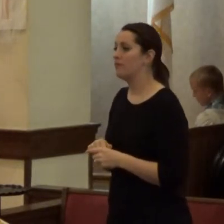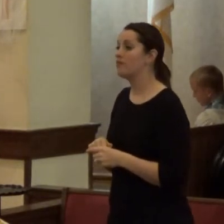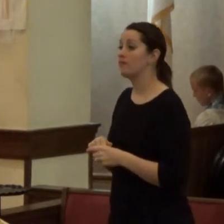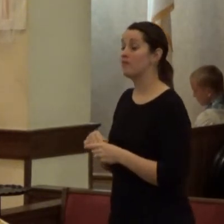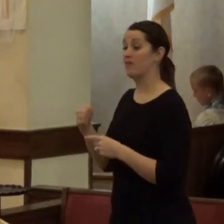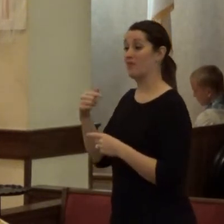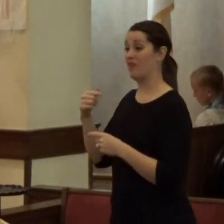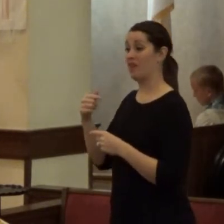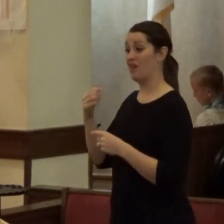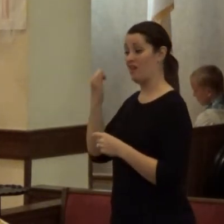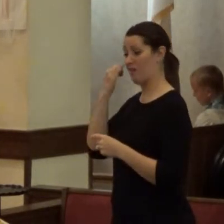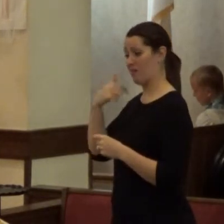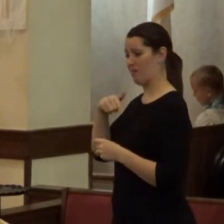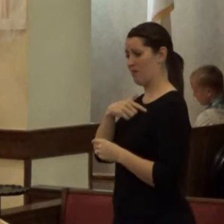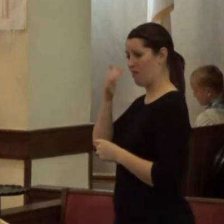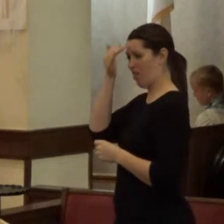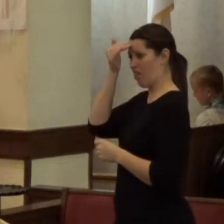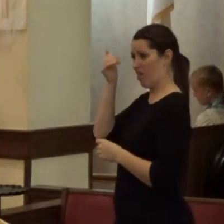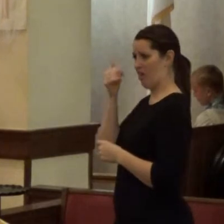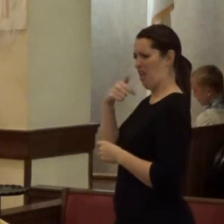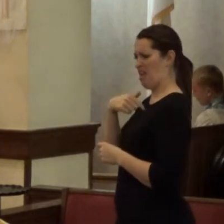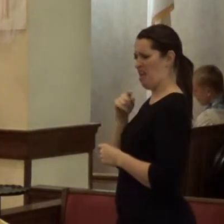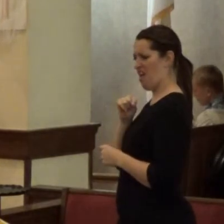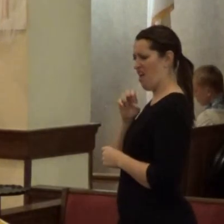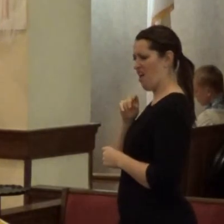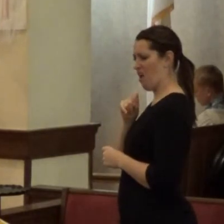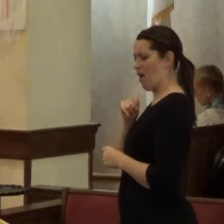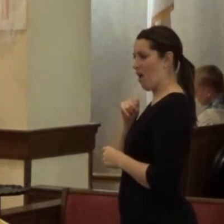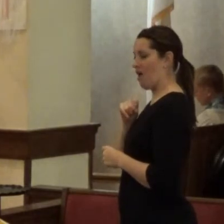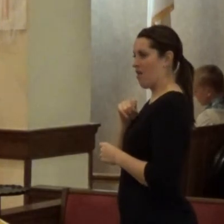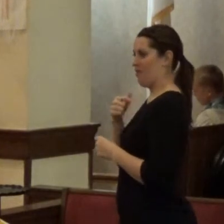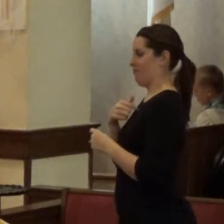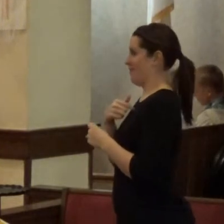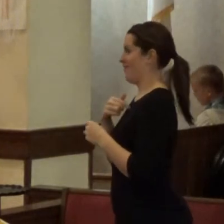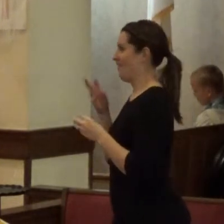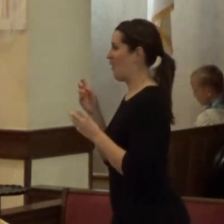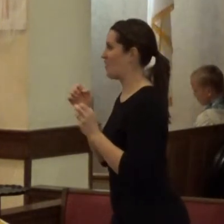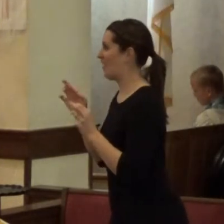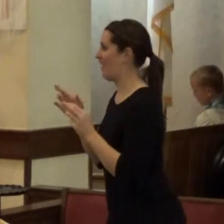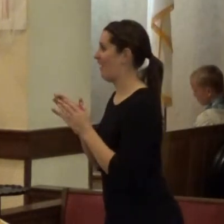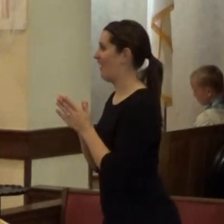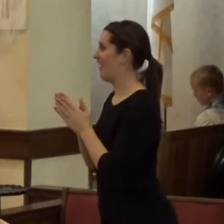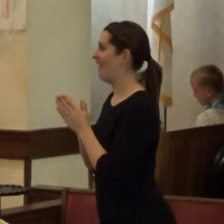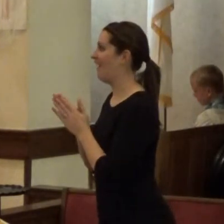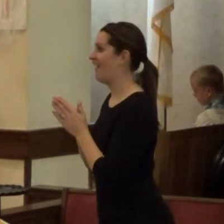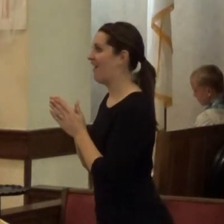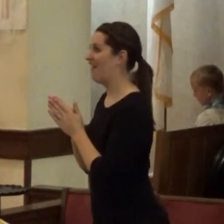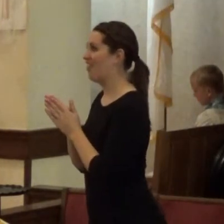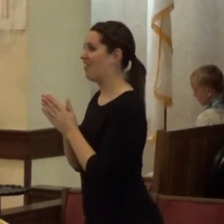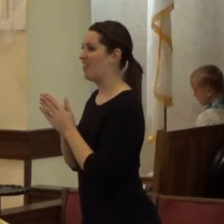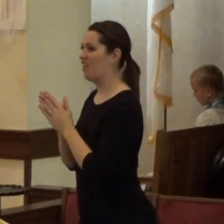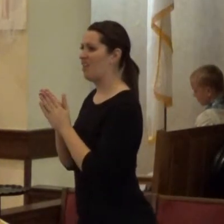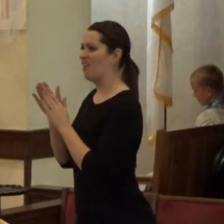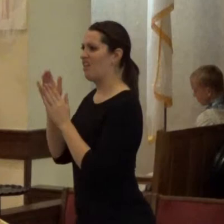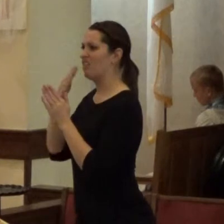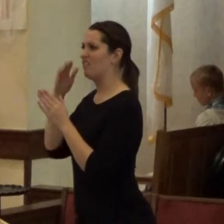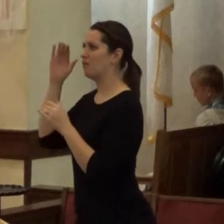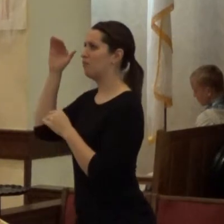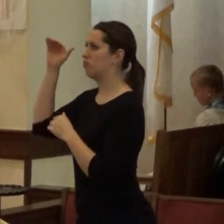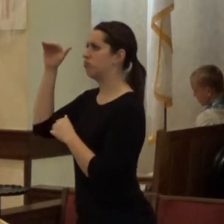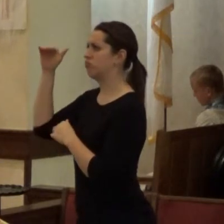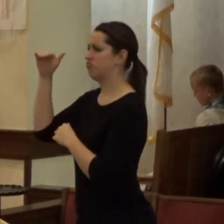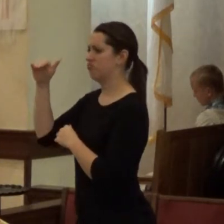When we forget that we are just tenants and we think that we are owners, then things can go south in a